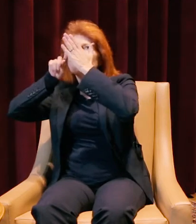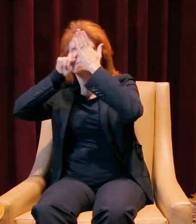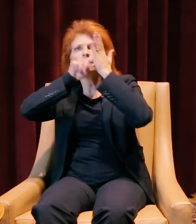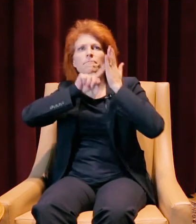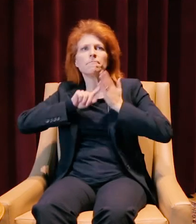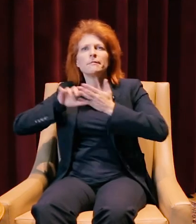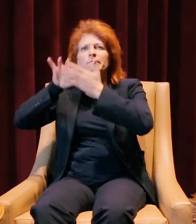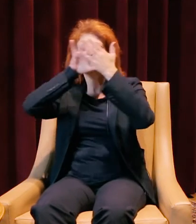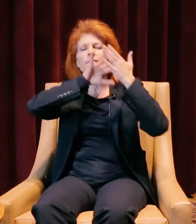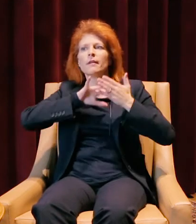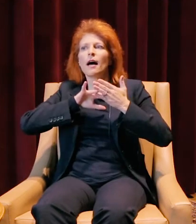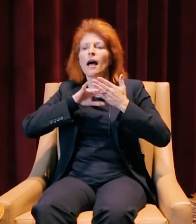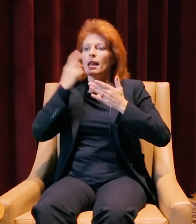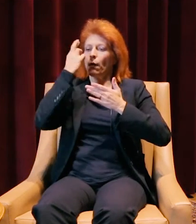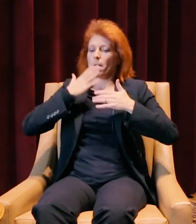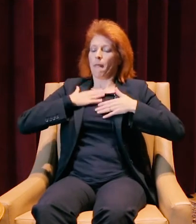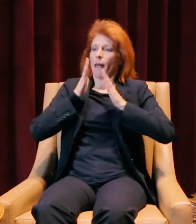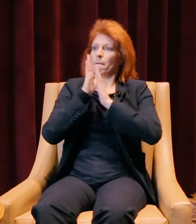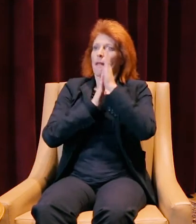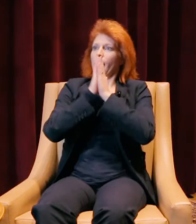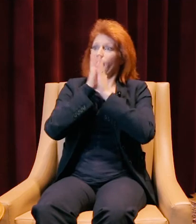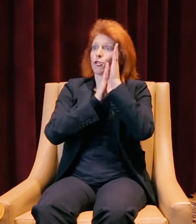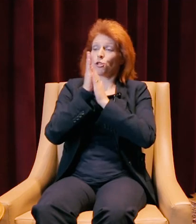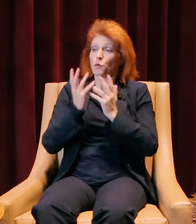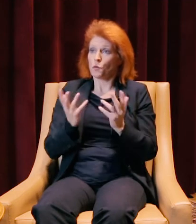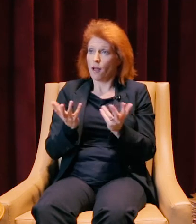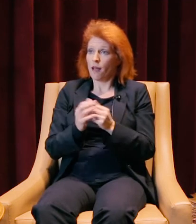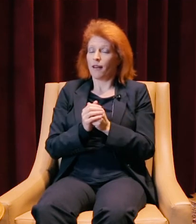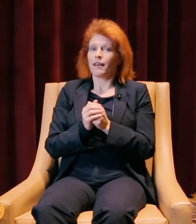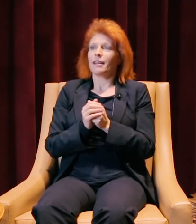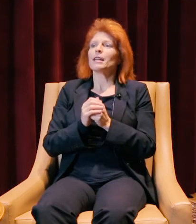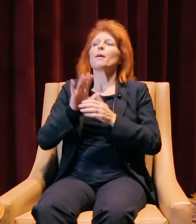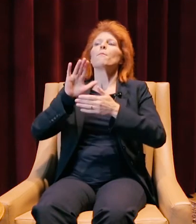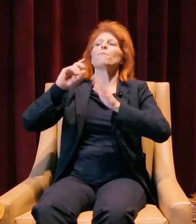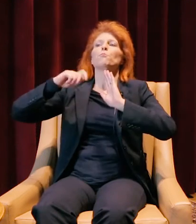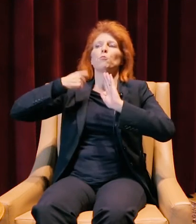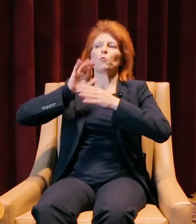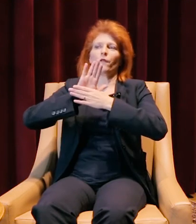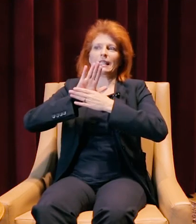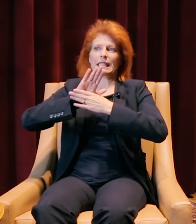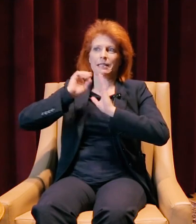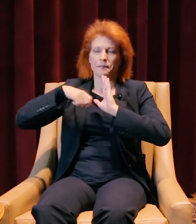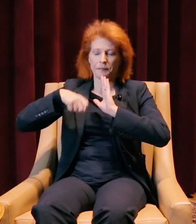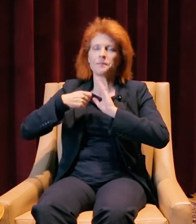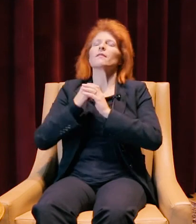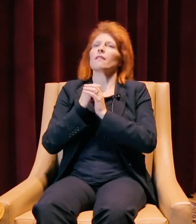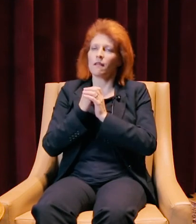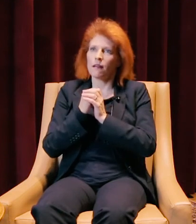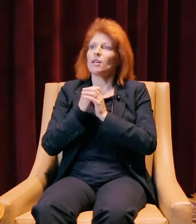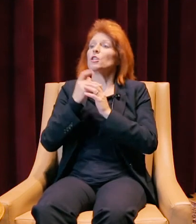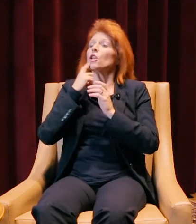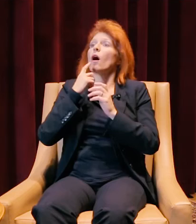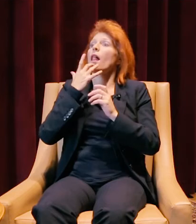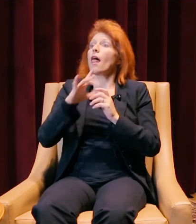simple solution. My passion lies in, among other things, movies. So I was lucky enough to